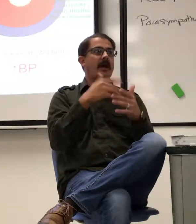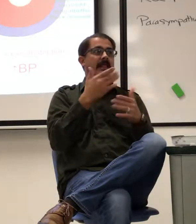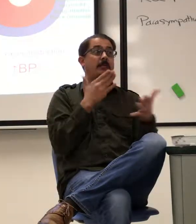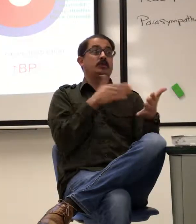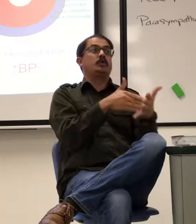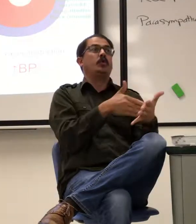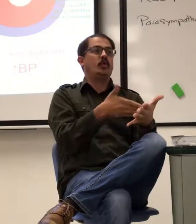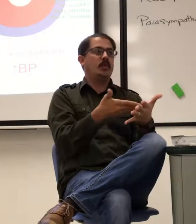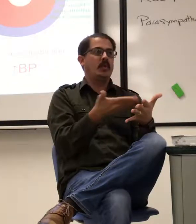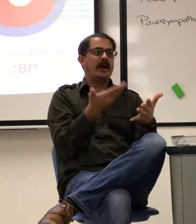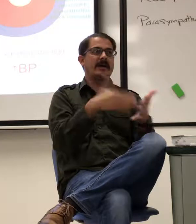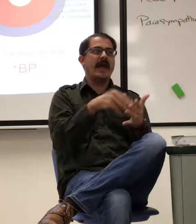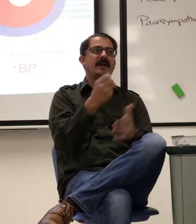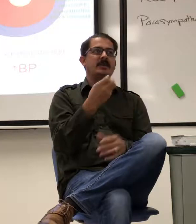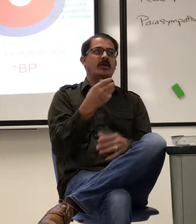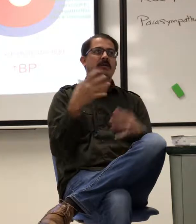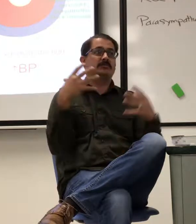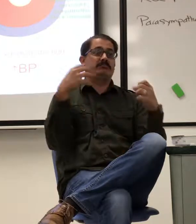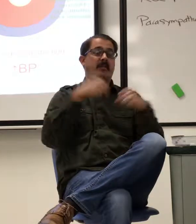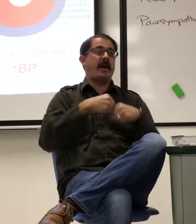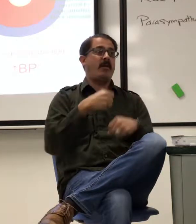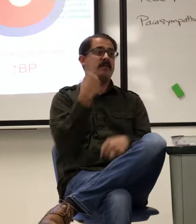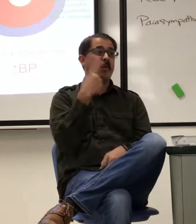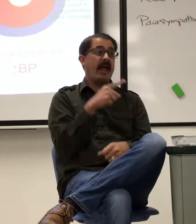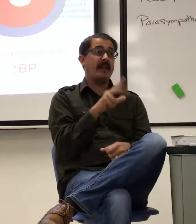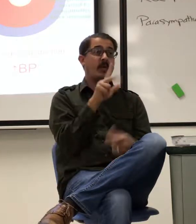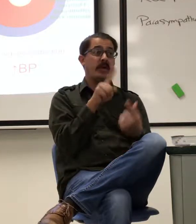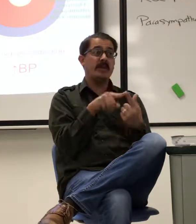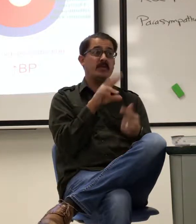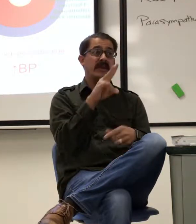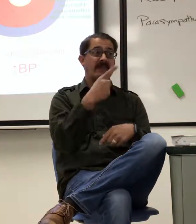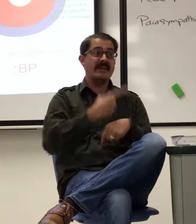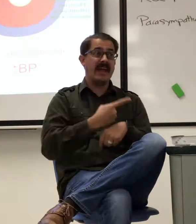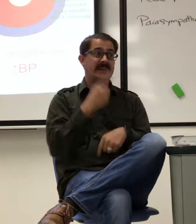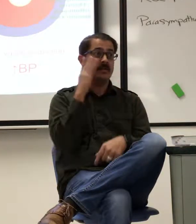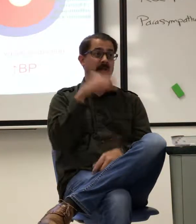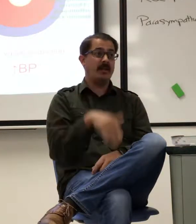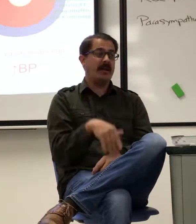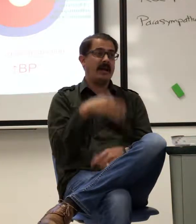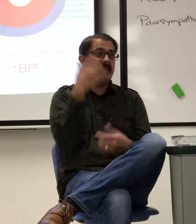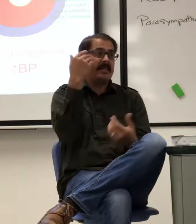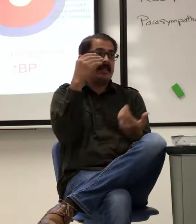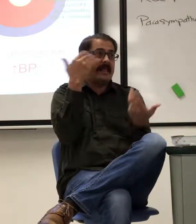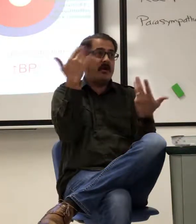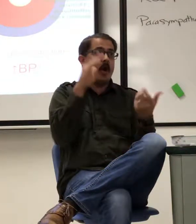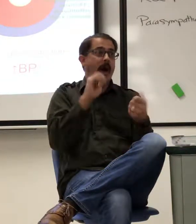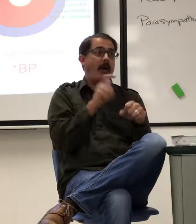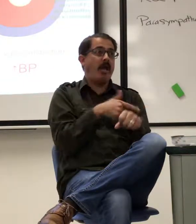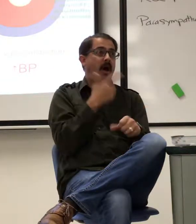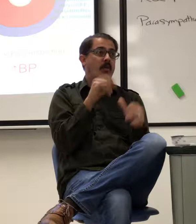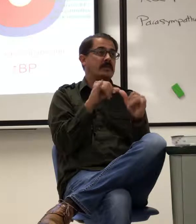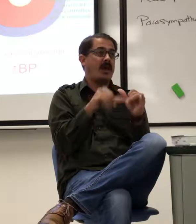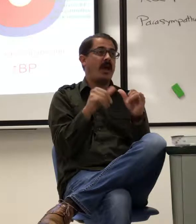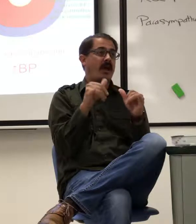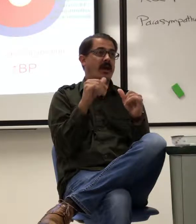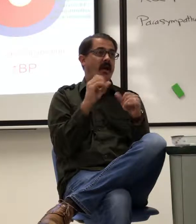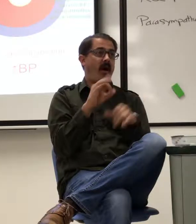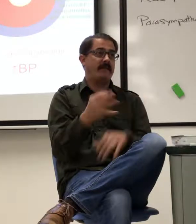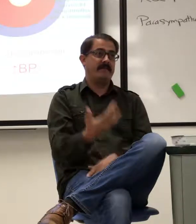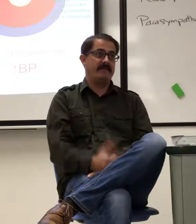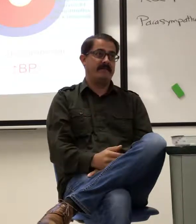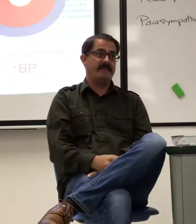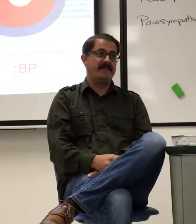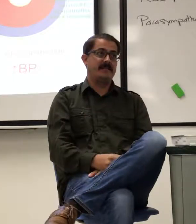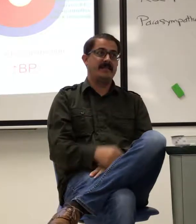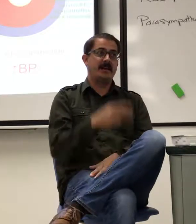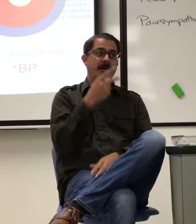So when you do that, that sympathetic tone is down. Blood vessels tend to be more